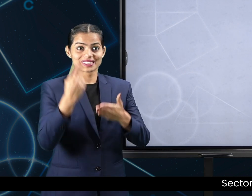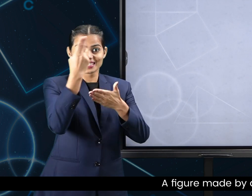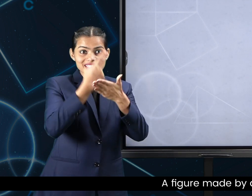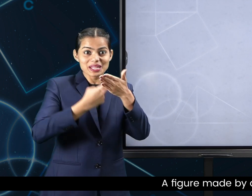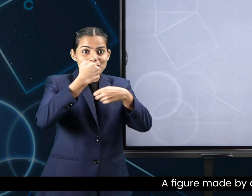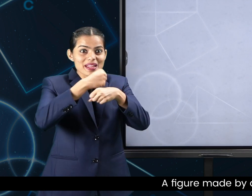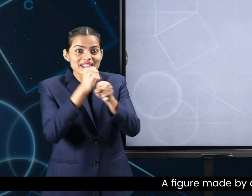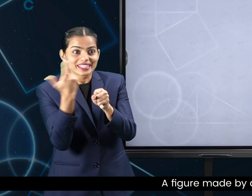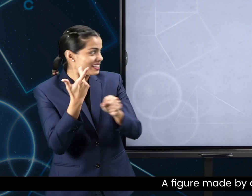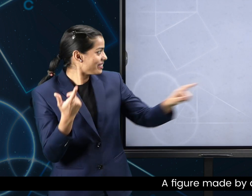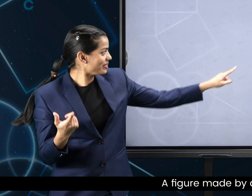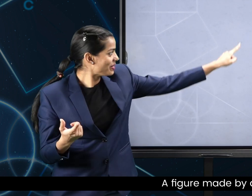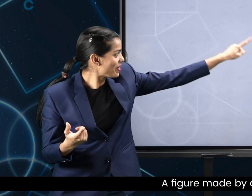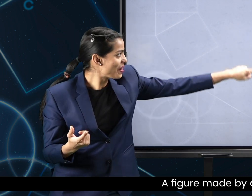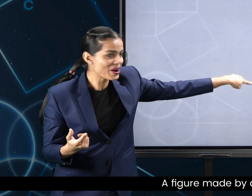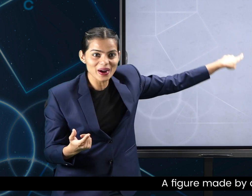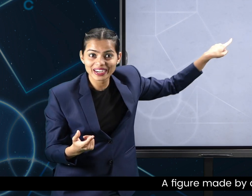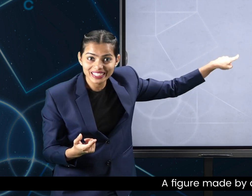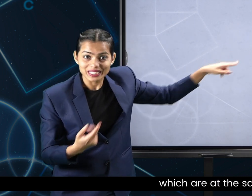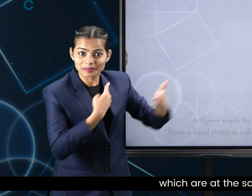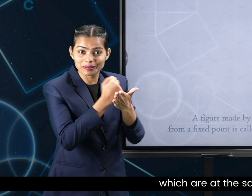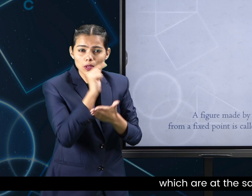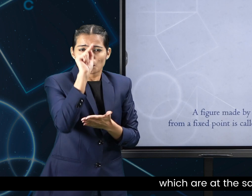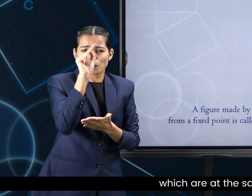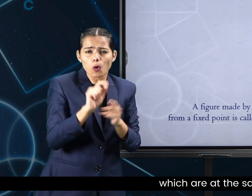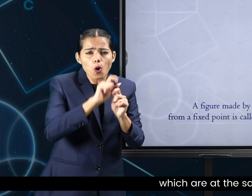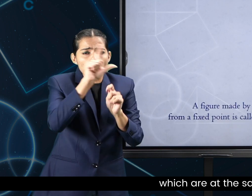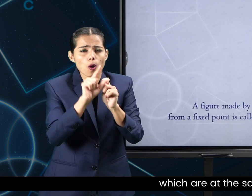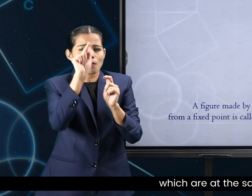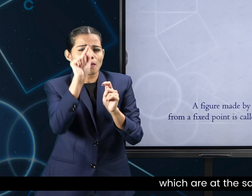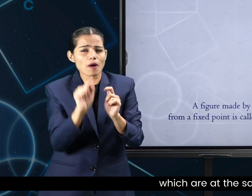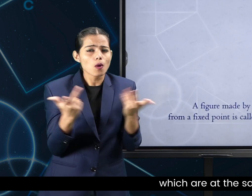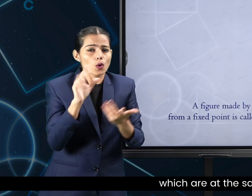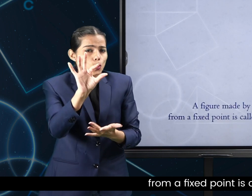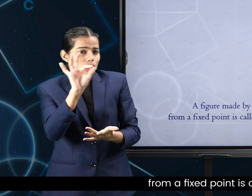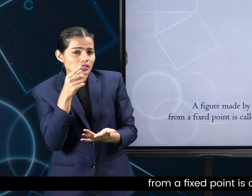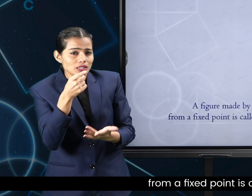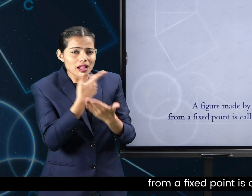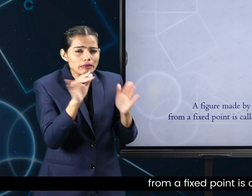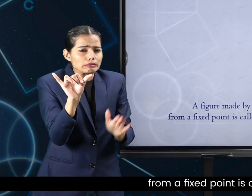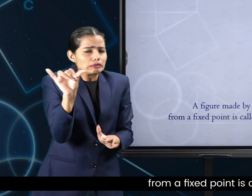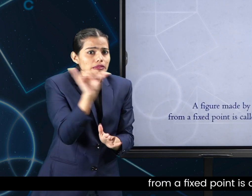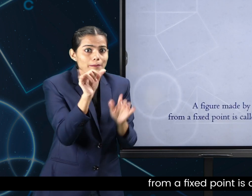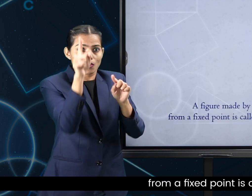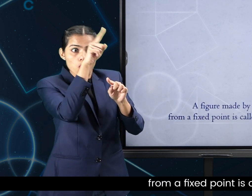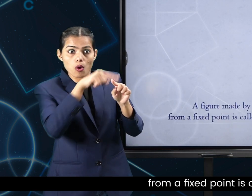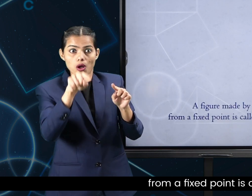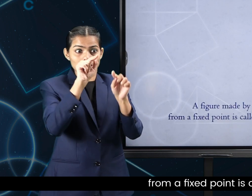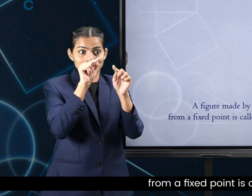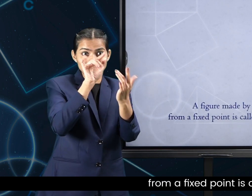A figure made by all the points which are at the same distance from a fixed point is called a circle.